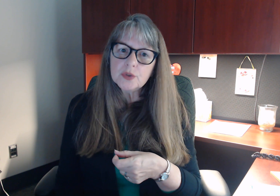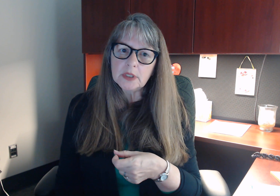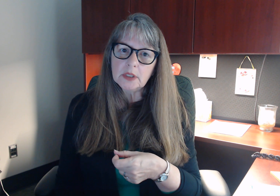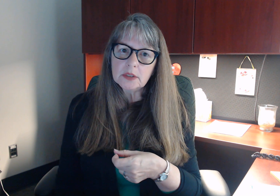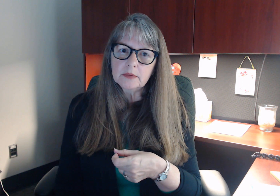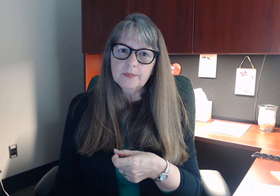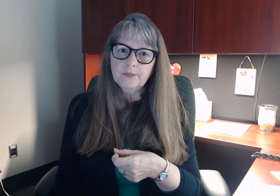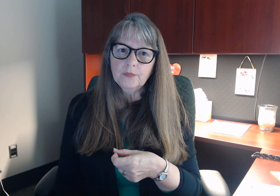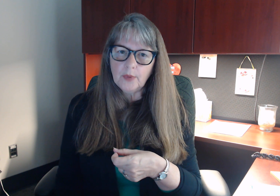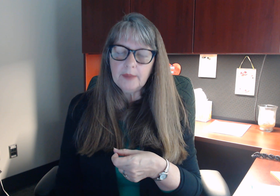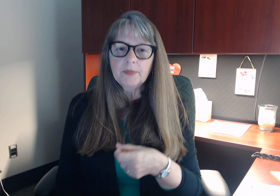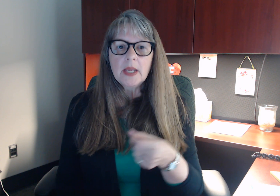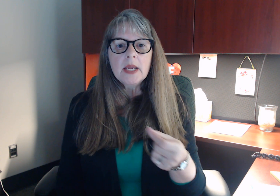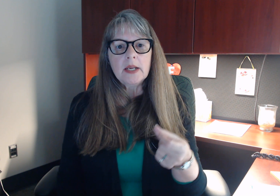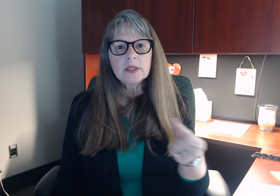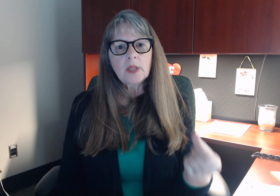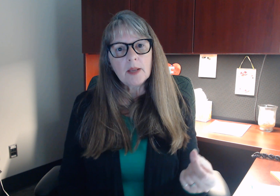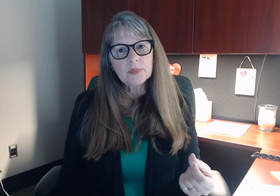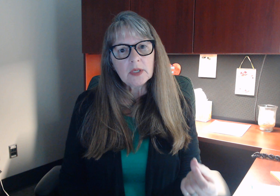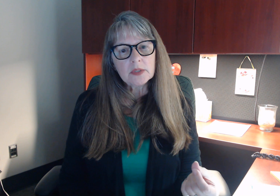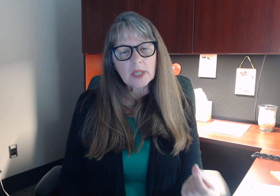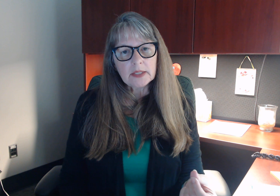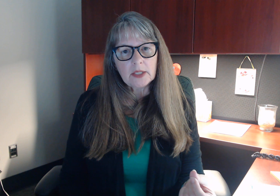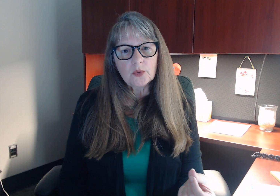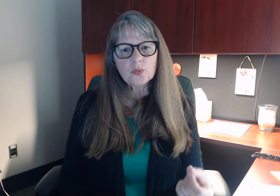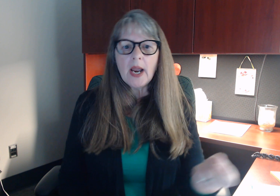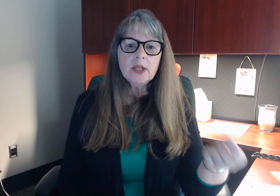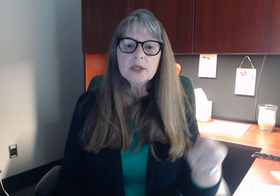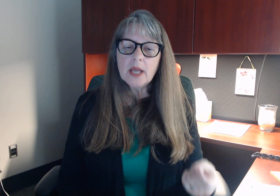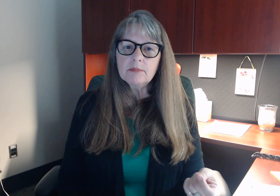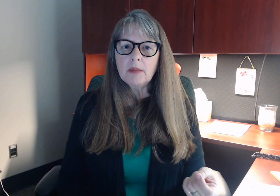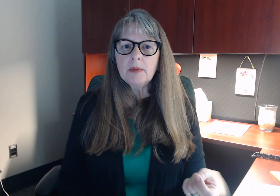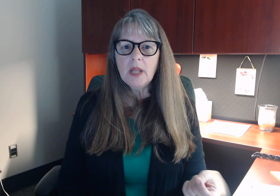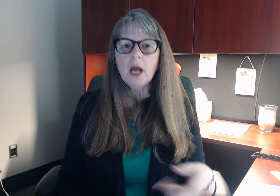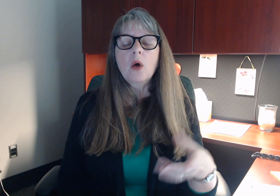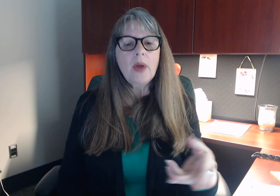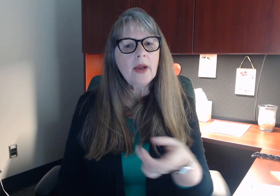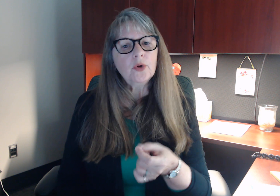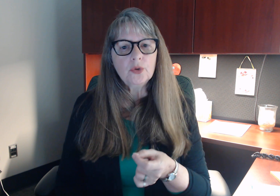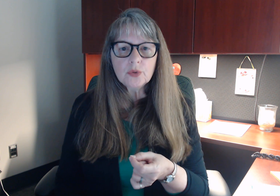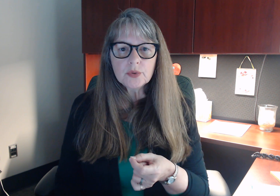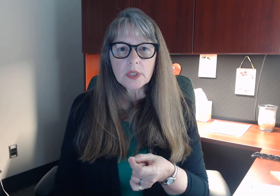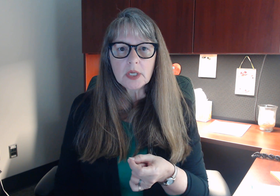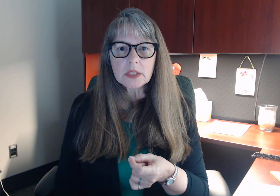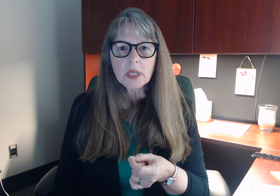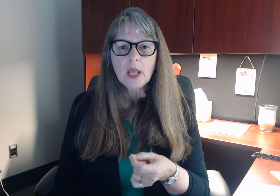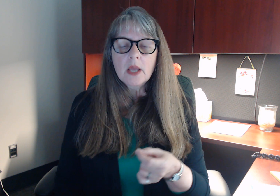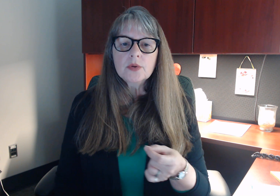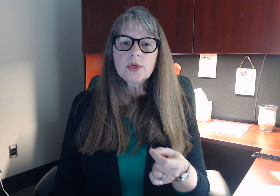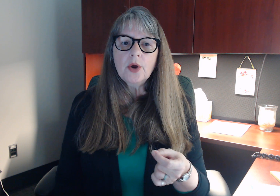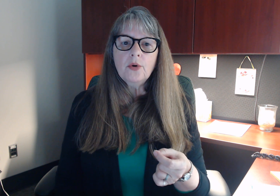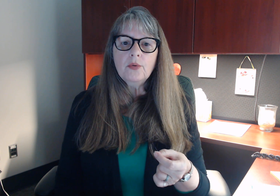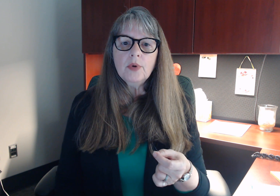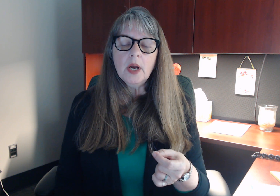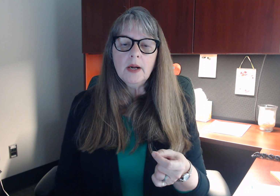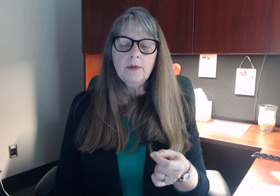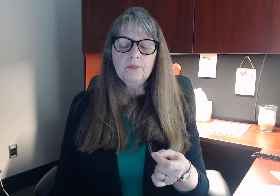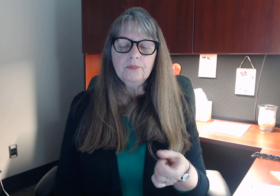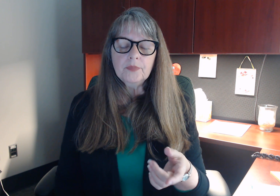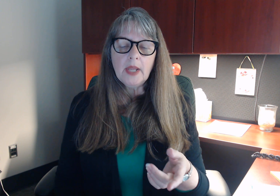it, right? And it's the same thing in sign language. Well, how do you sign blah, blah, blah? Well, how are you using it? So how are you